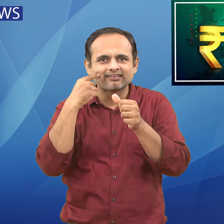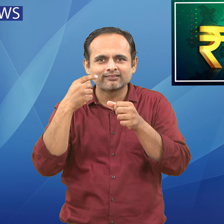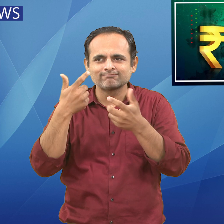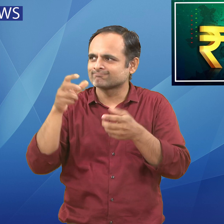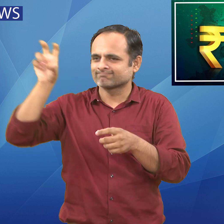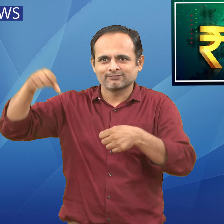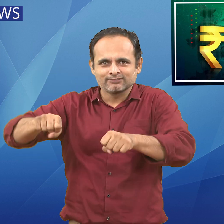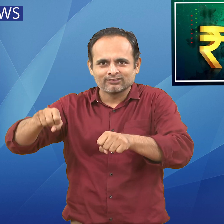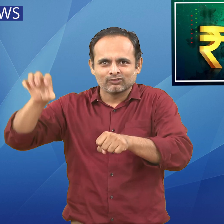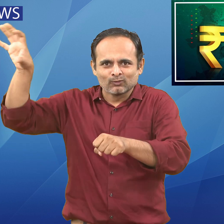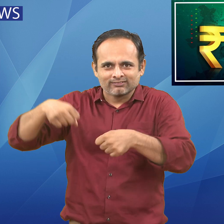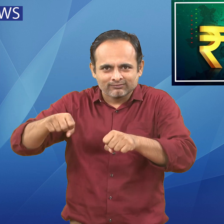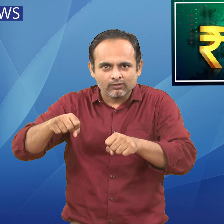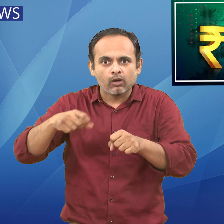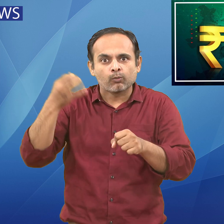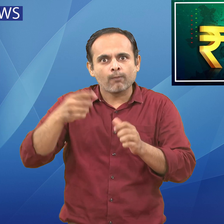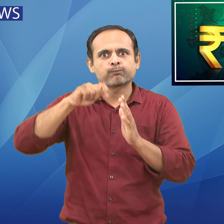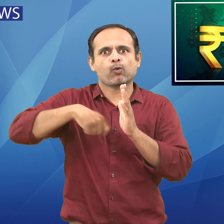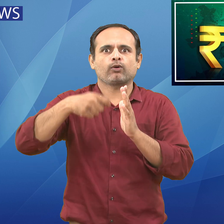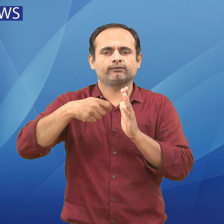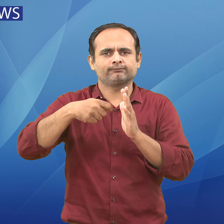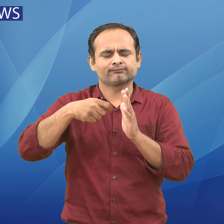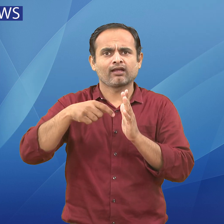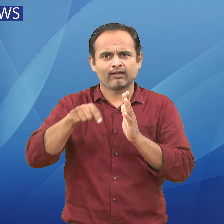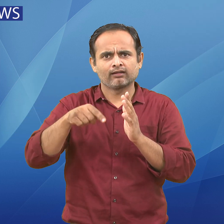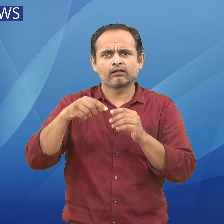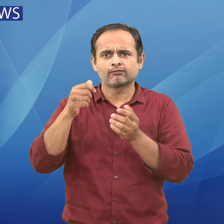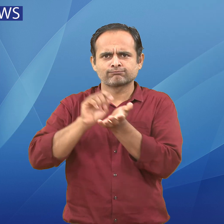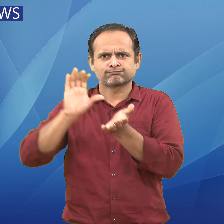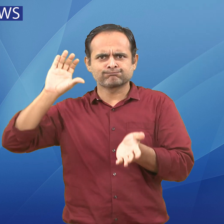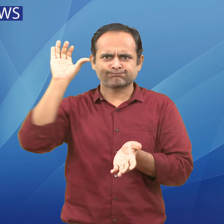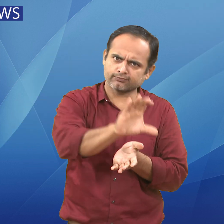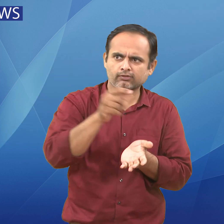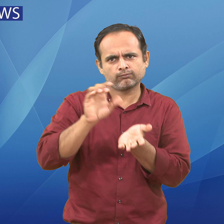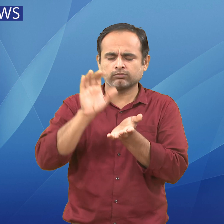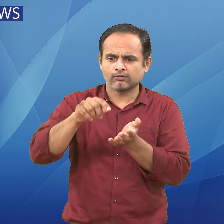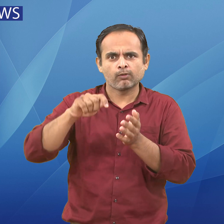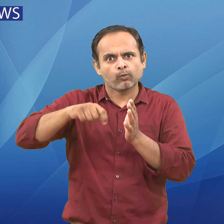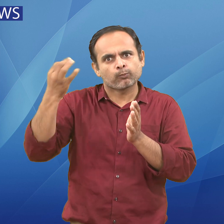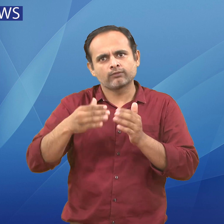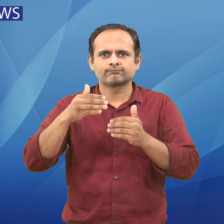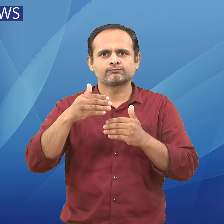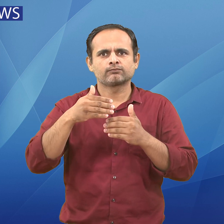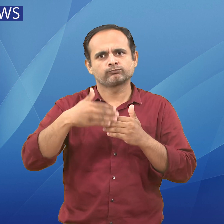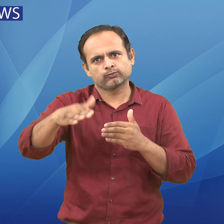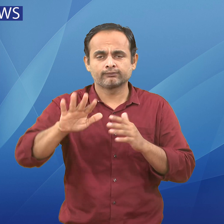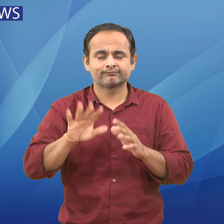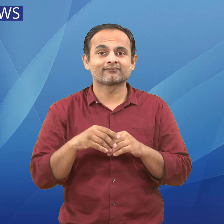state. Industries Minister P. Rajiv said that the state would observe the next financial year as year of investments,